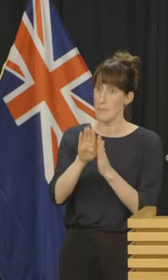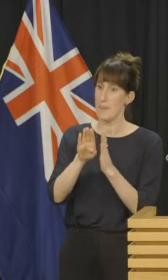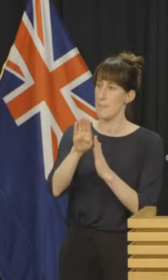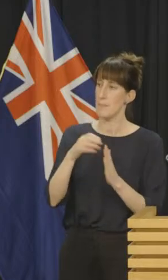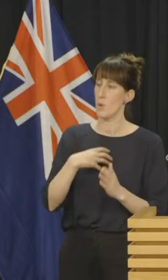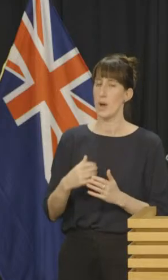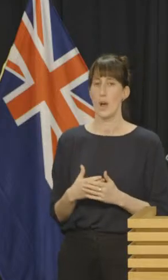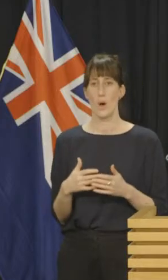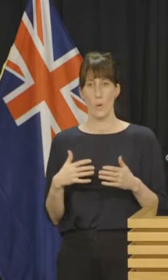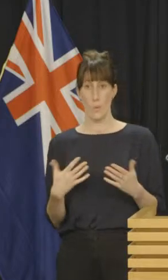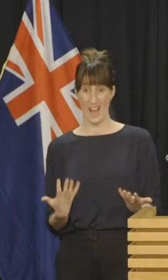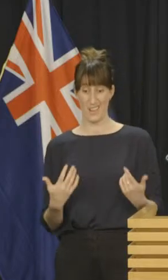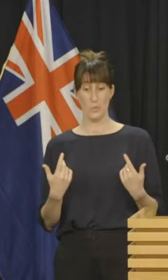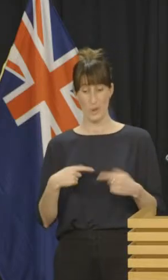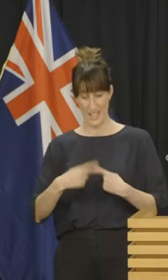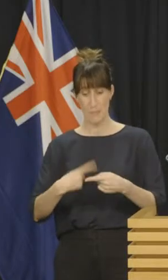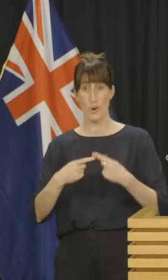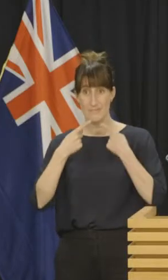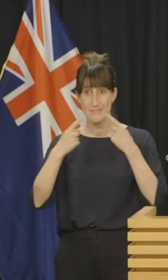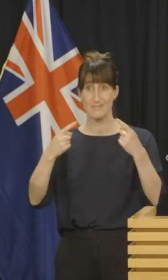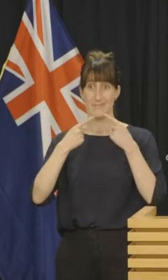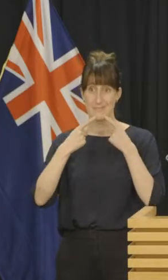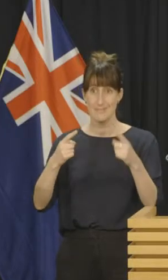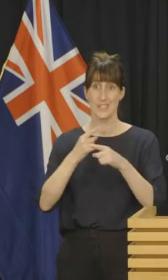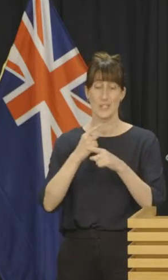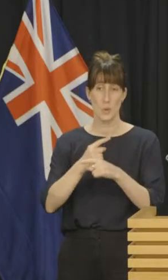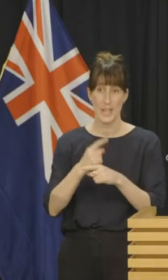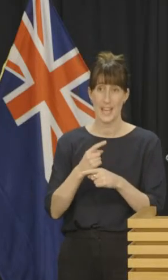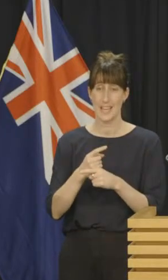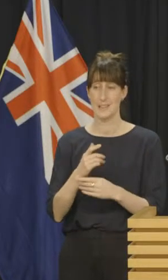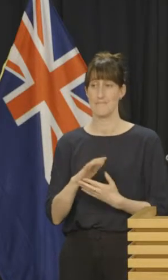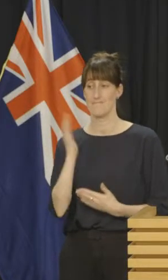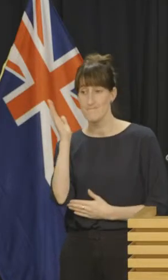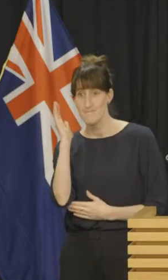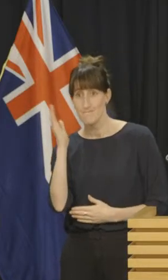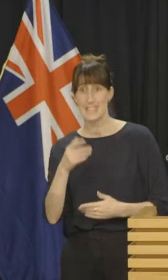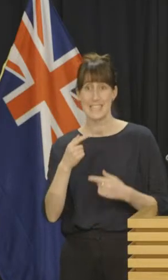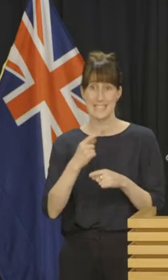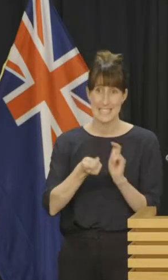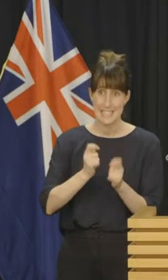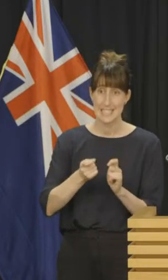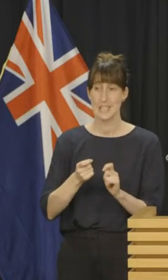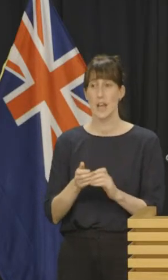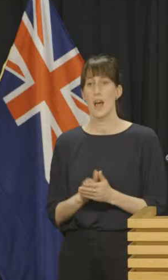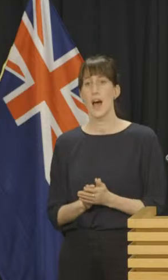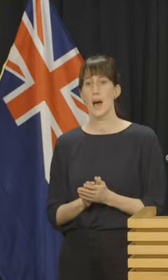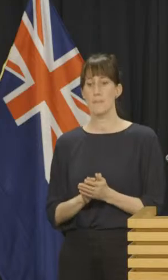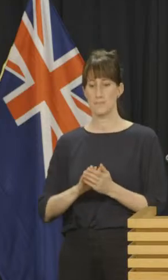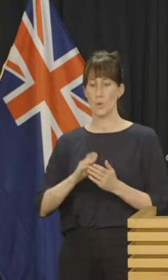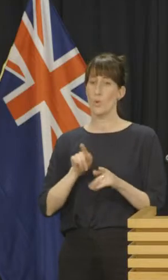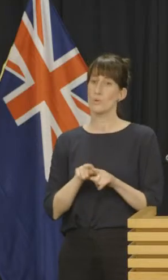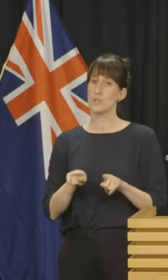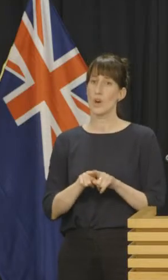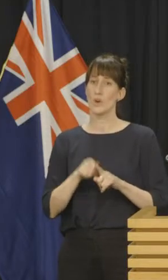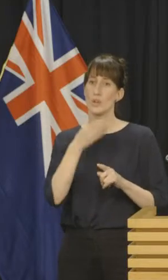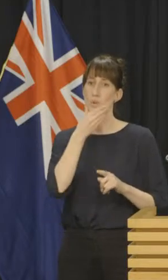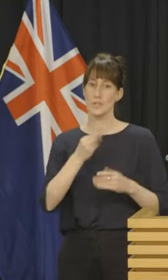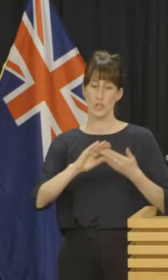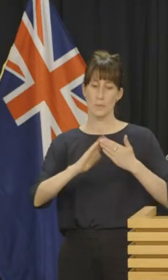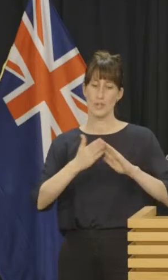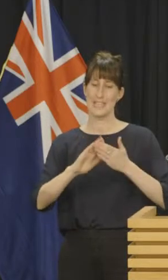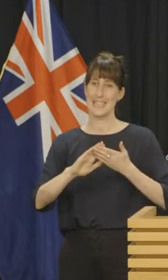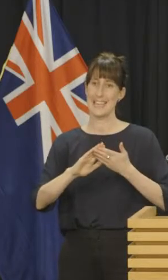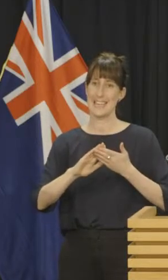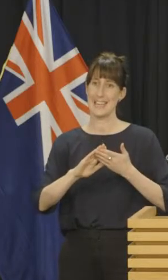have found is that the pop-up testing stations work. Not having them in the same place all the time, moving them around actually works, and so we'll continue to